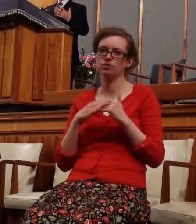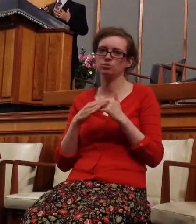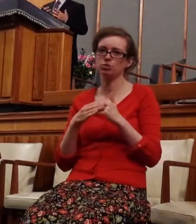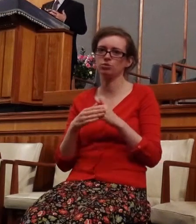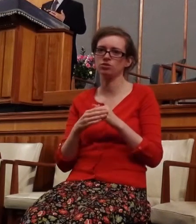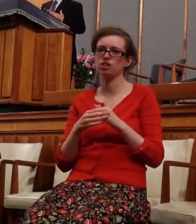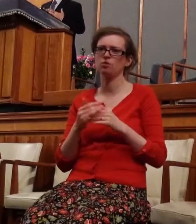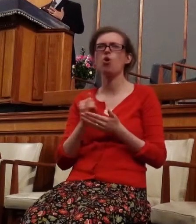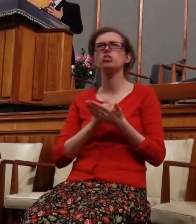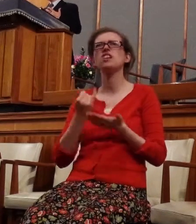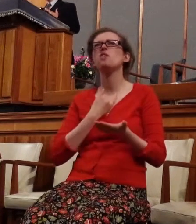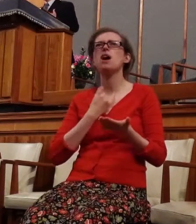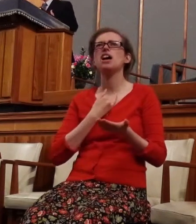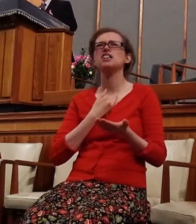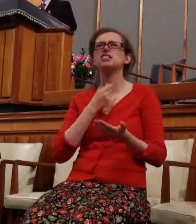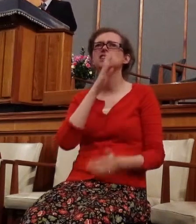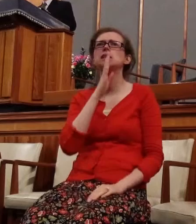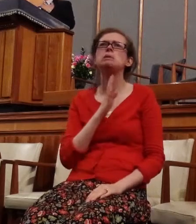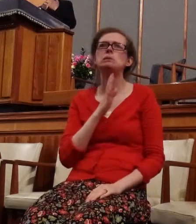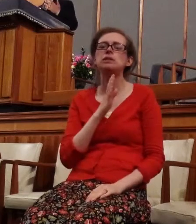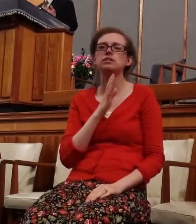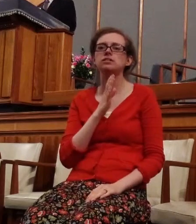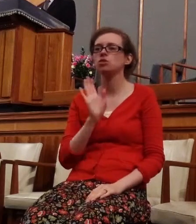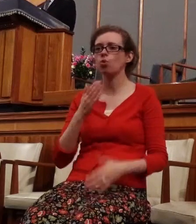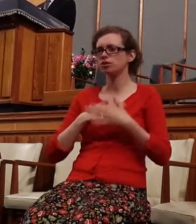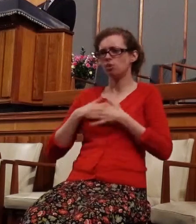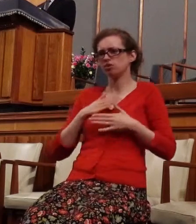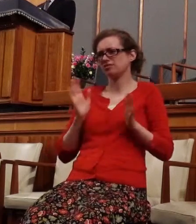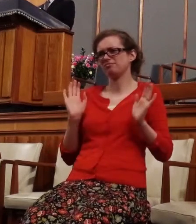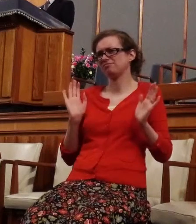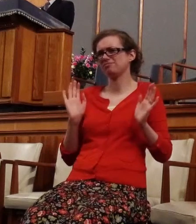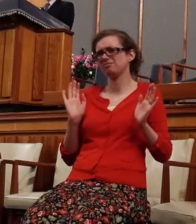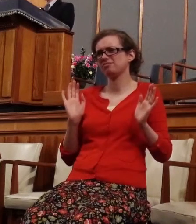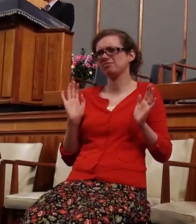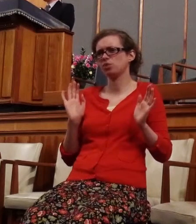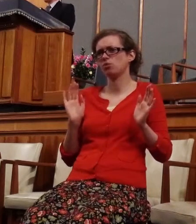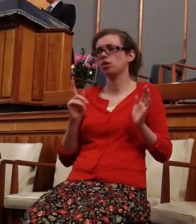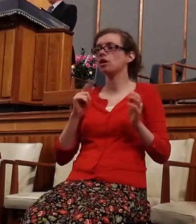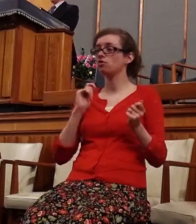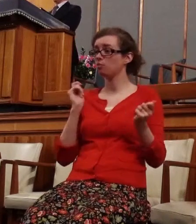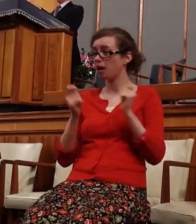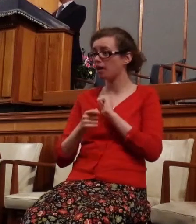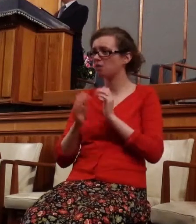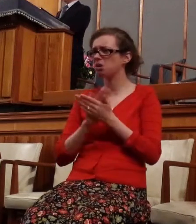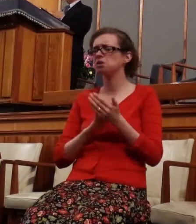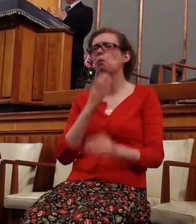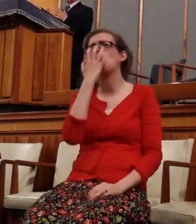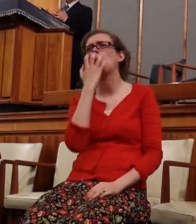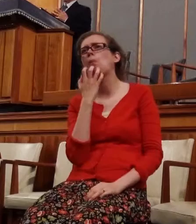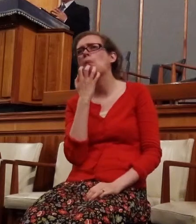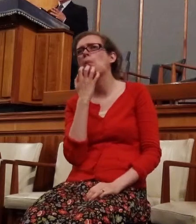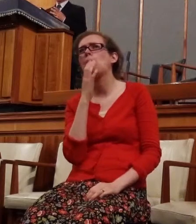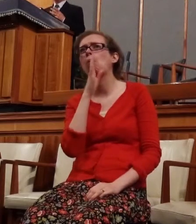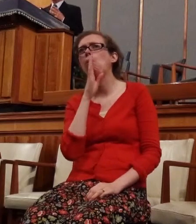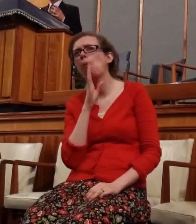have remorse. I'm grieved. That's emotional. To repent is not to have a long face, to be